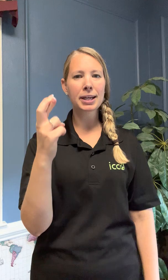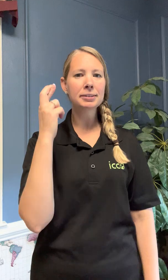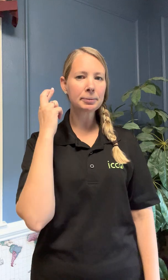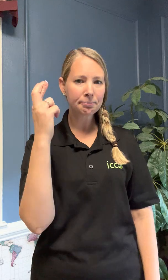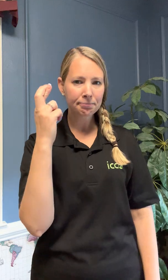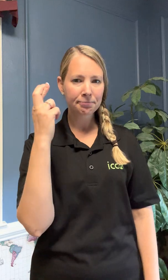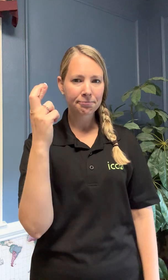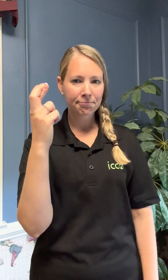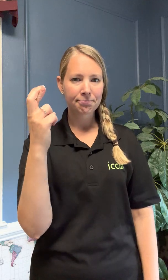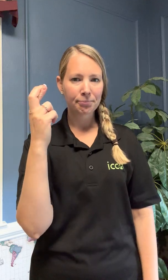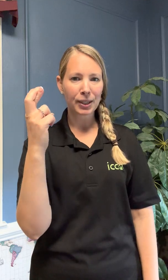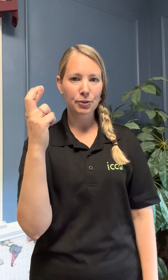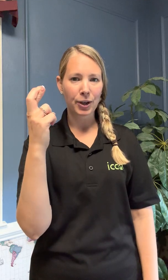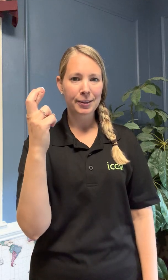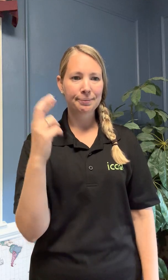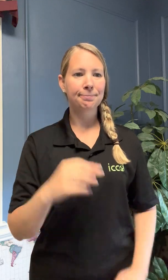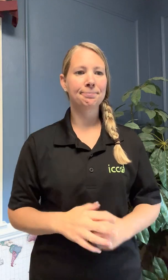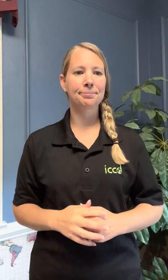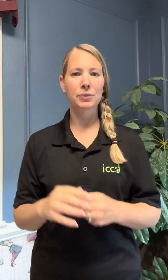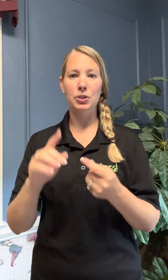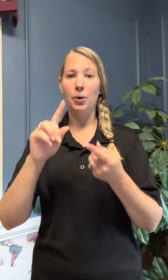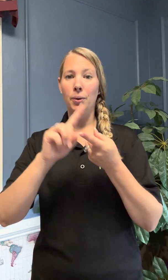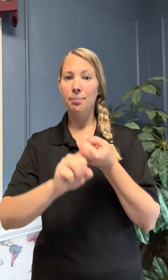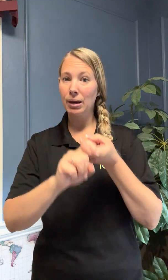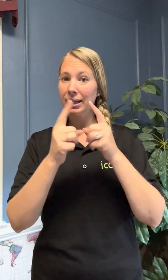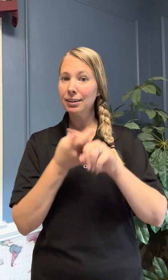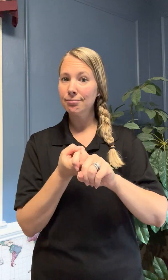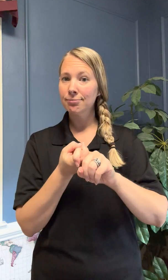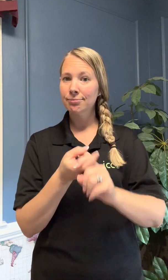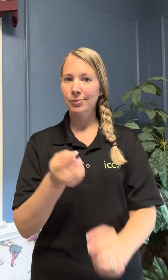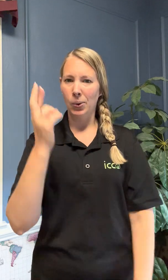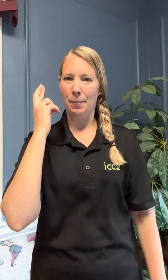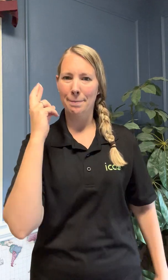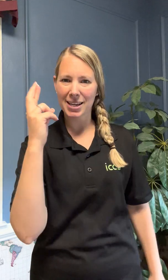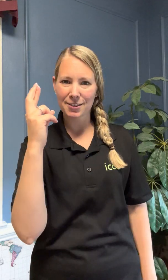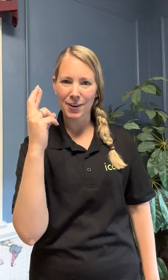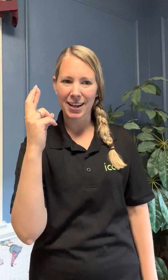friend, best friend. So buddy or best friend.